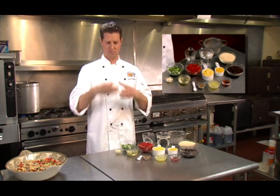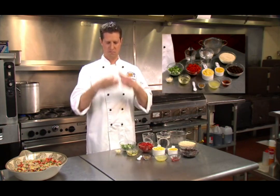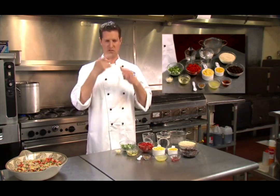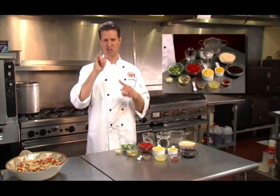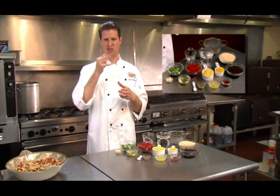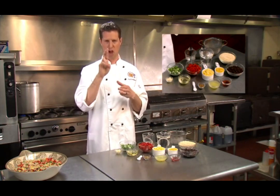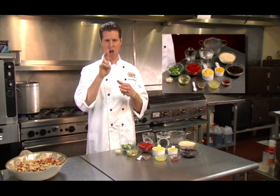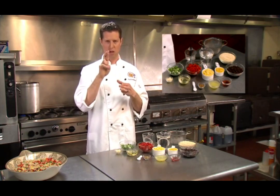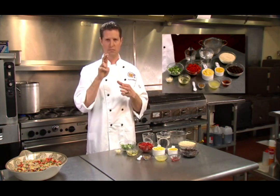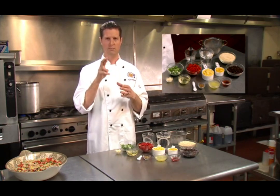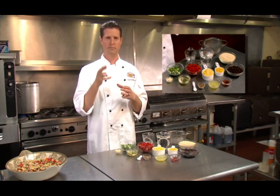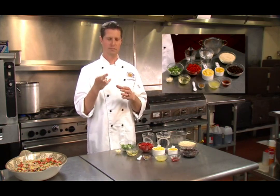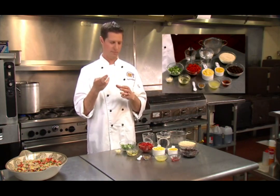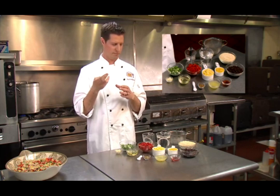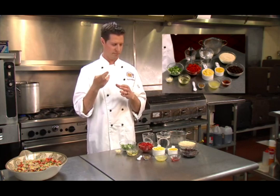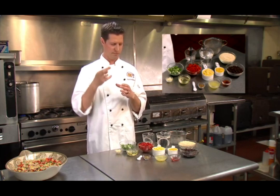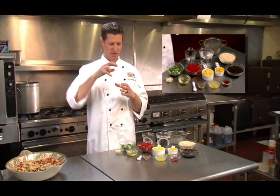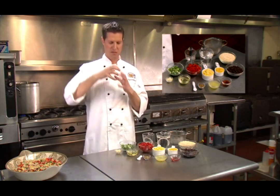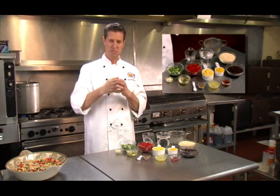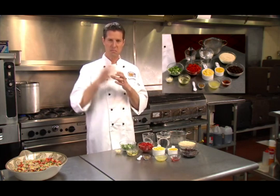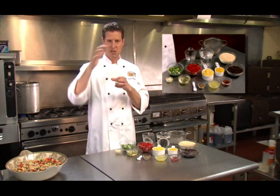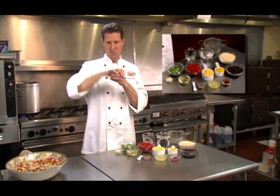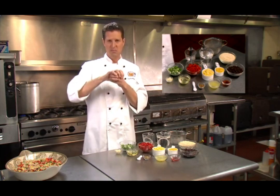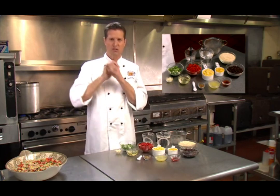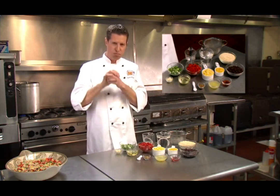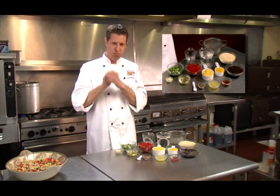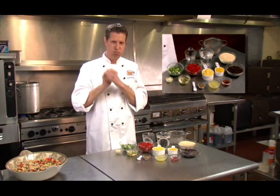Put the lid on the jar and shake it well.